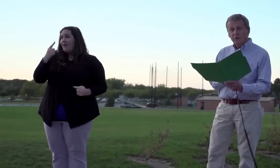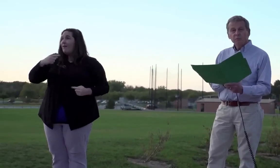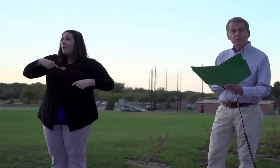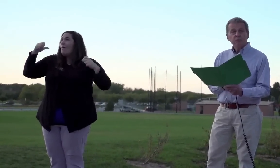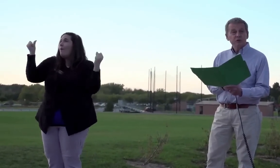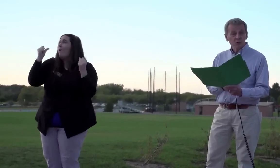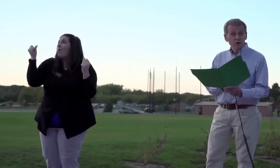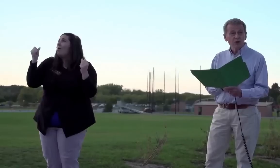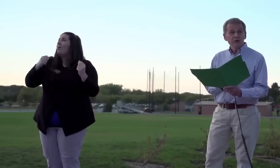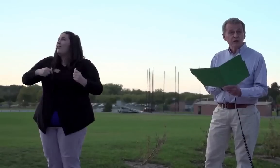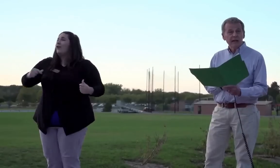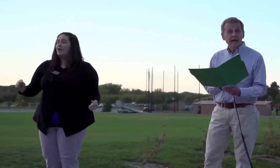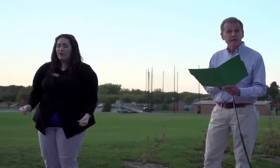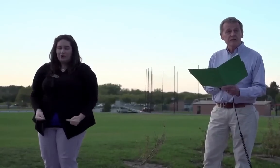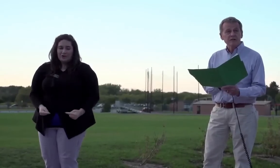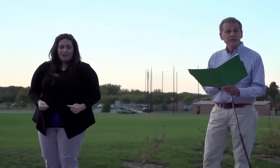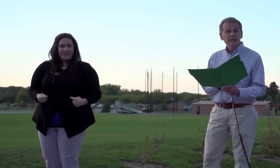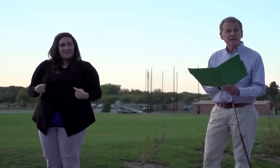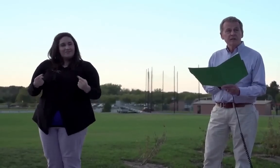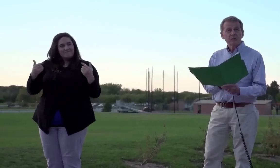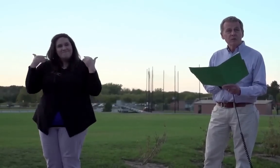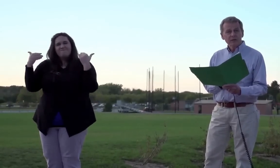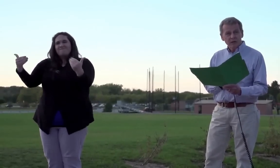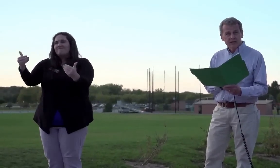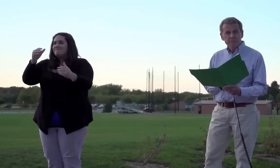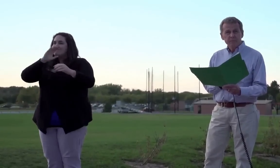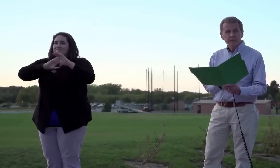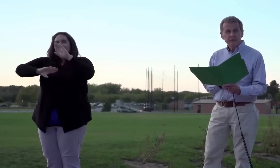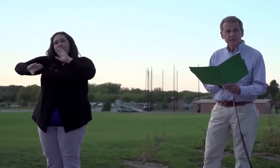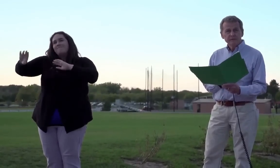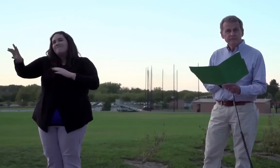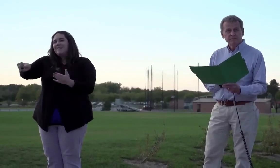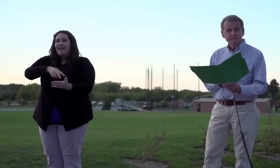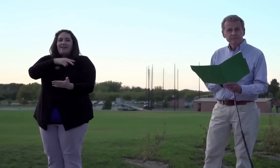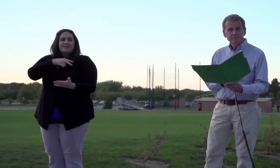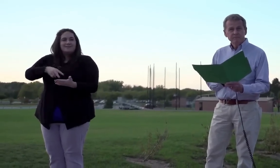you learn to dance with the limp."